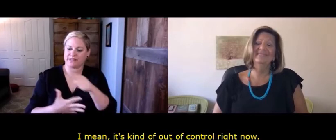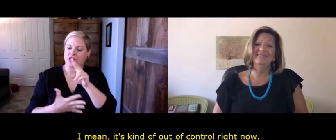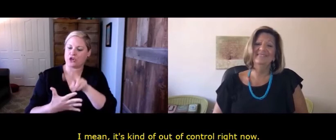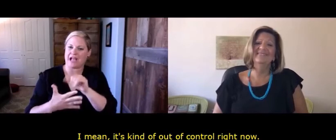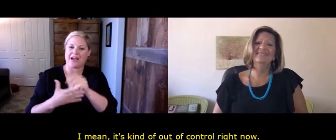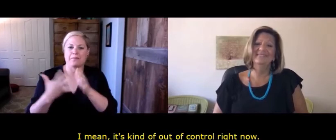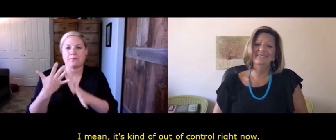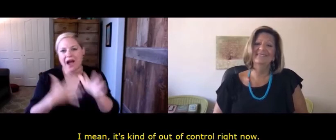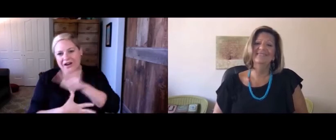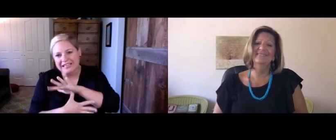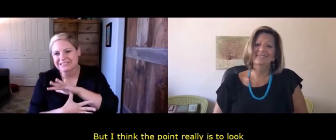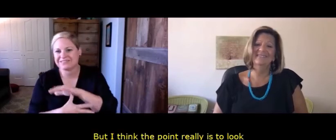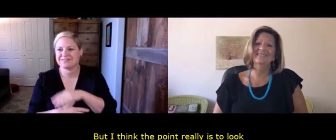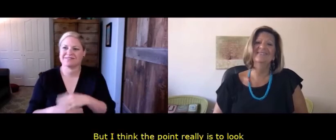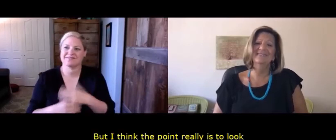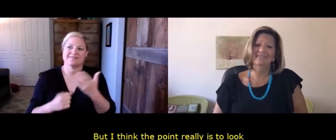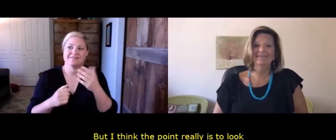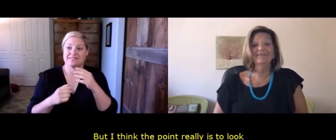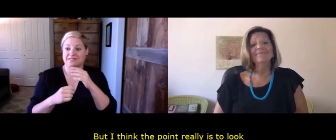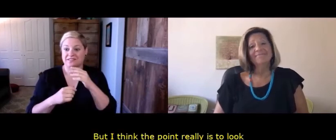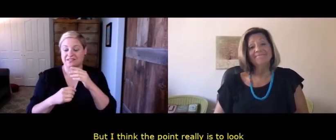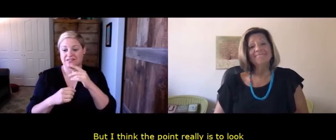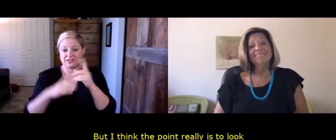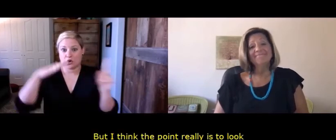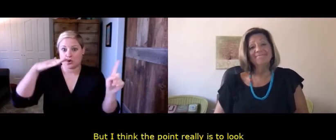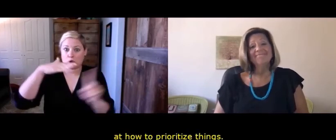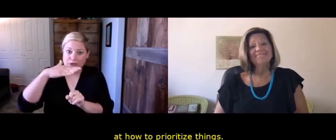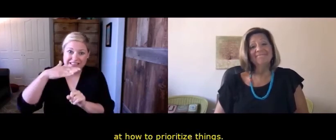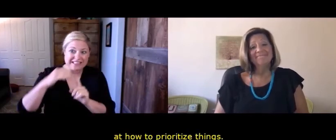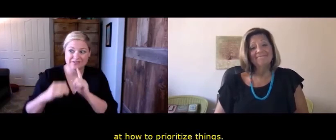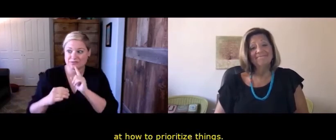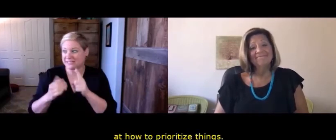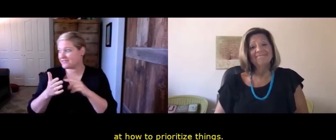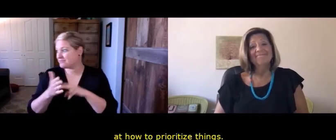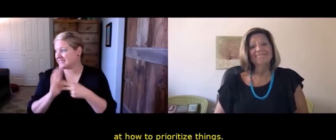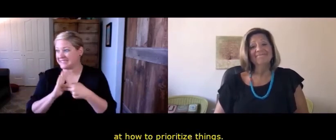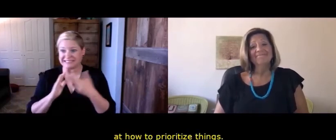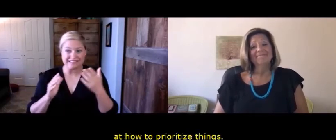I think the point really is to look at how to prioritize things.